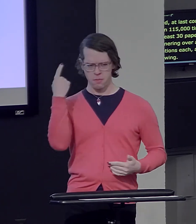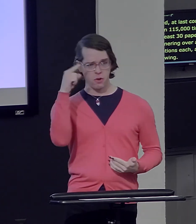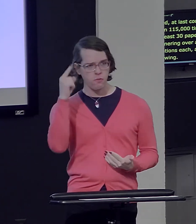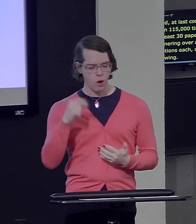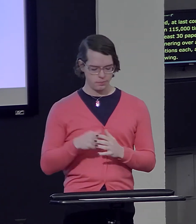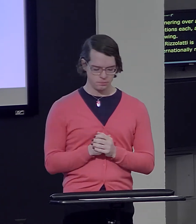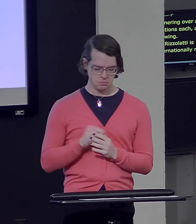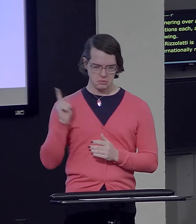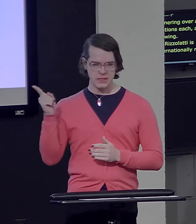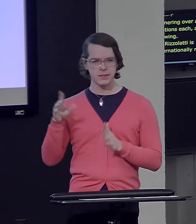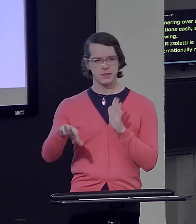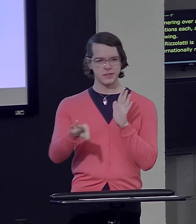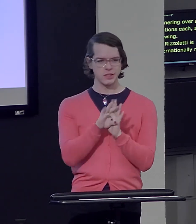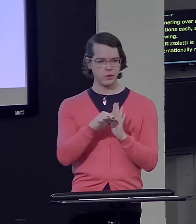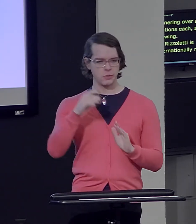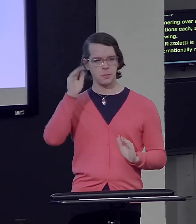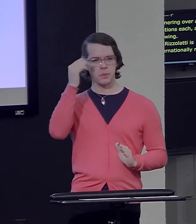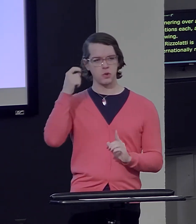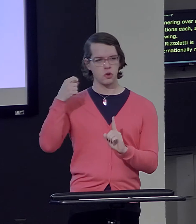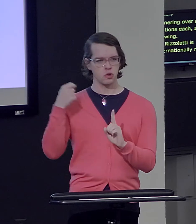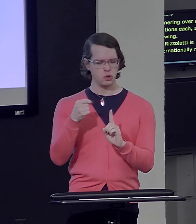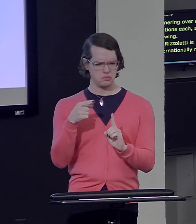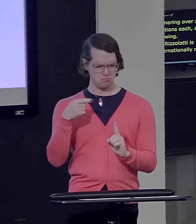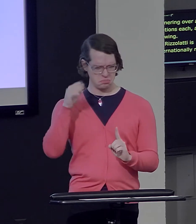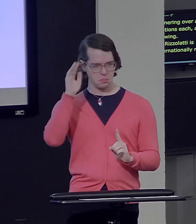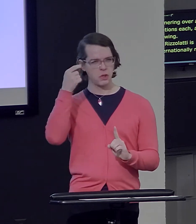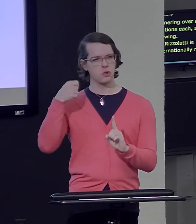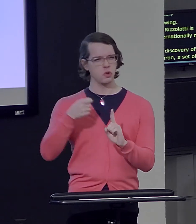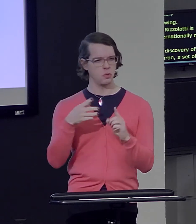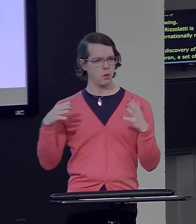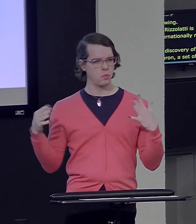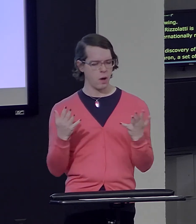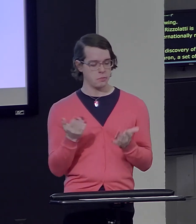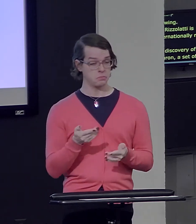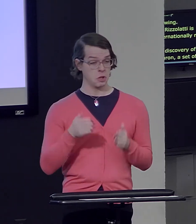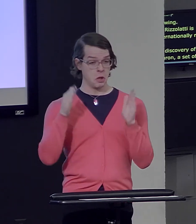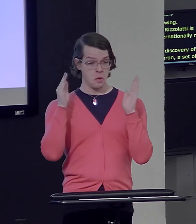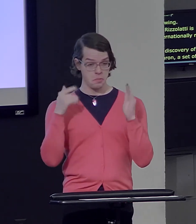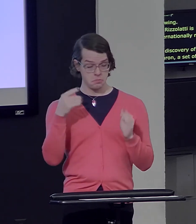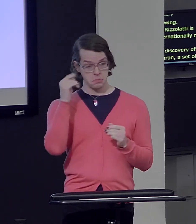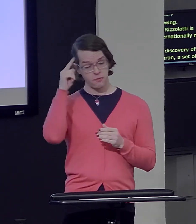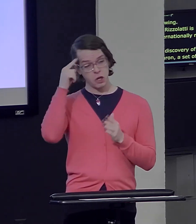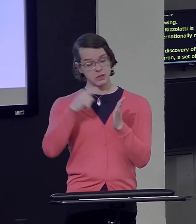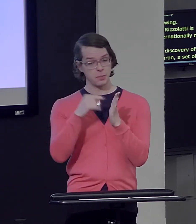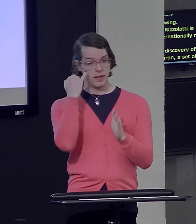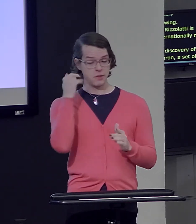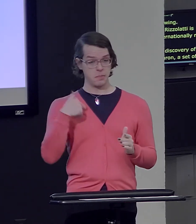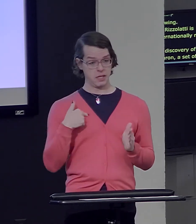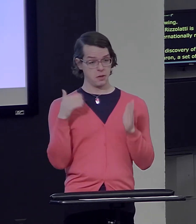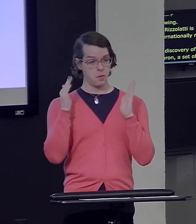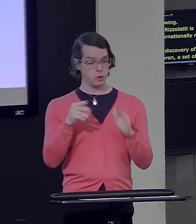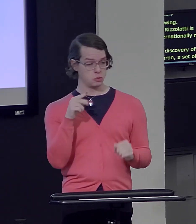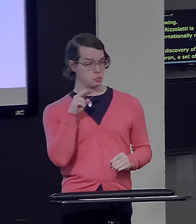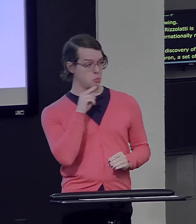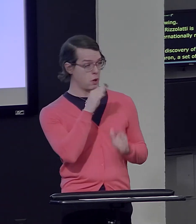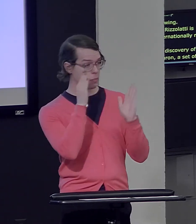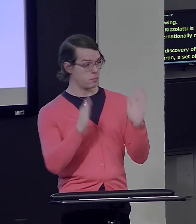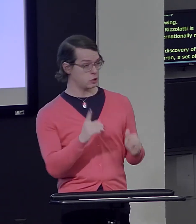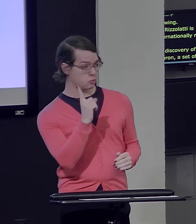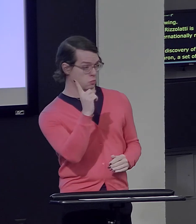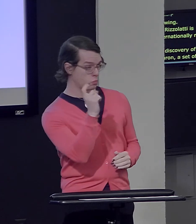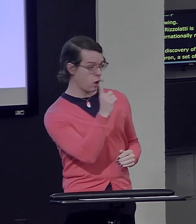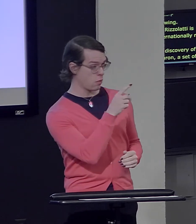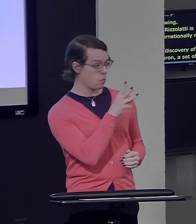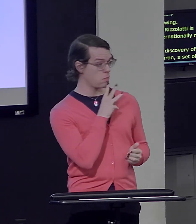Dr. Rizzolatti is internationally recognized for his discovery of mirror neurons, a set of neurons that